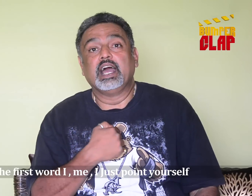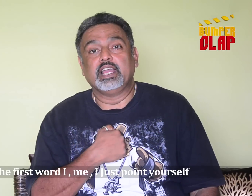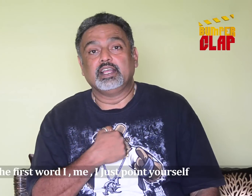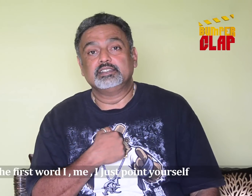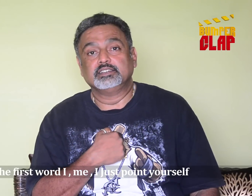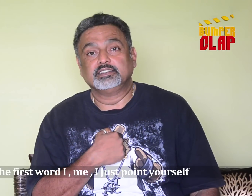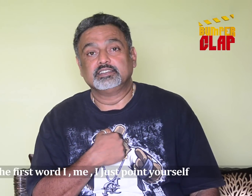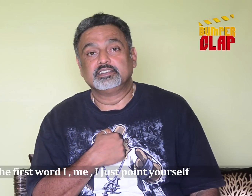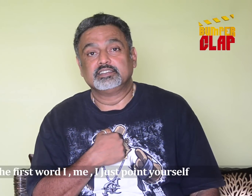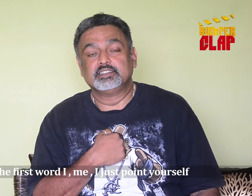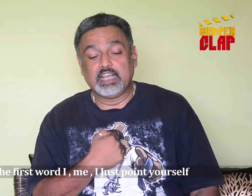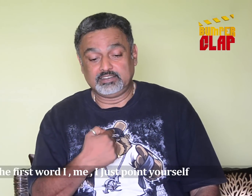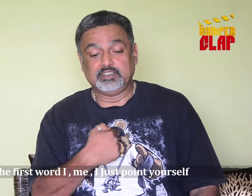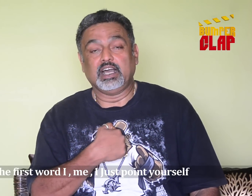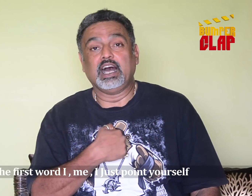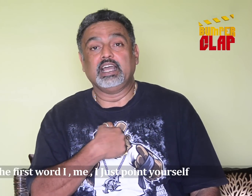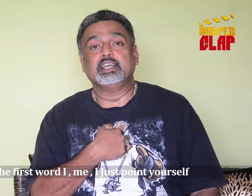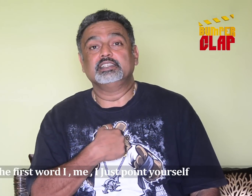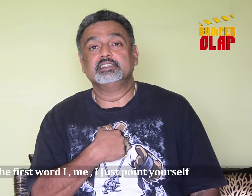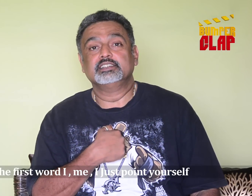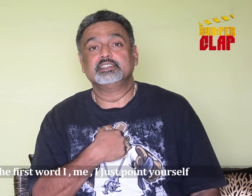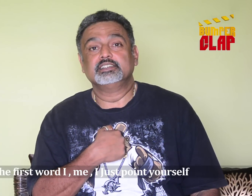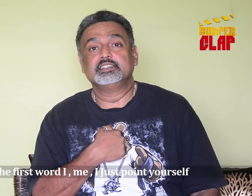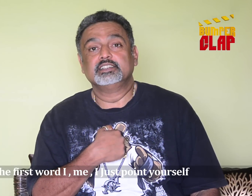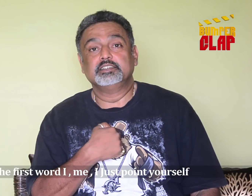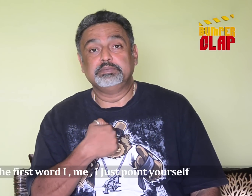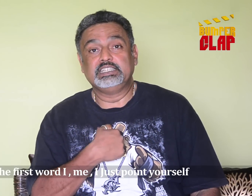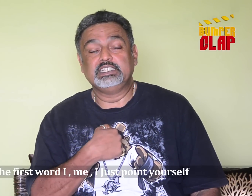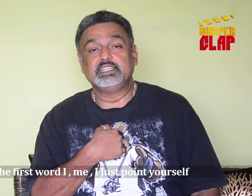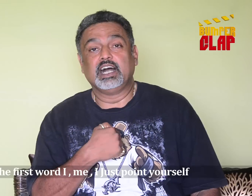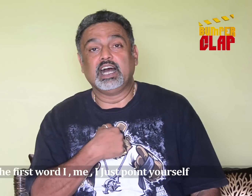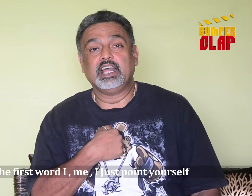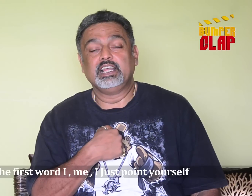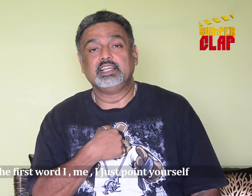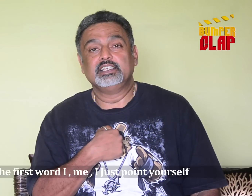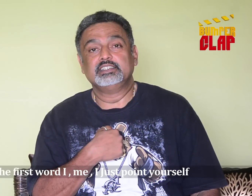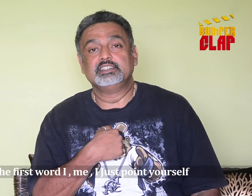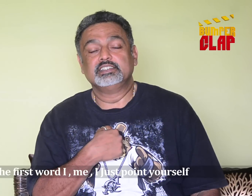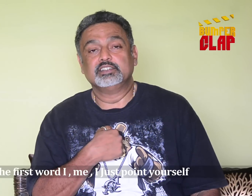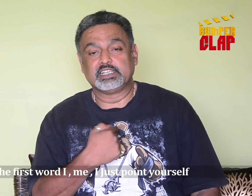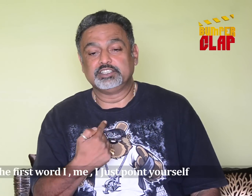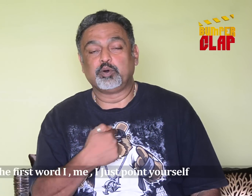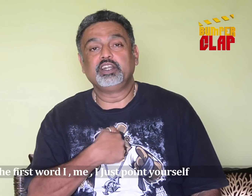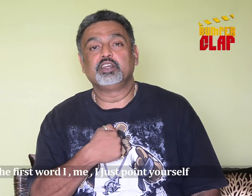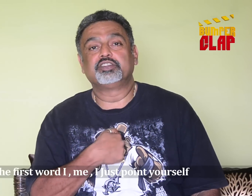I, as in I, me, I, okay, just point to yourself.